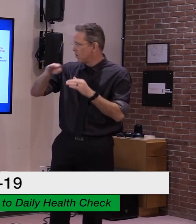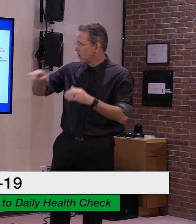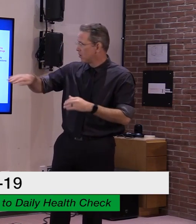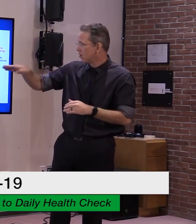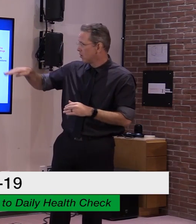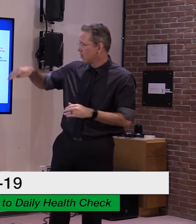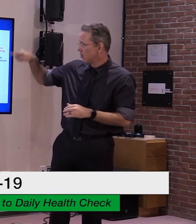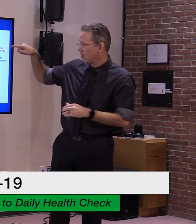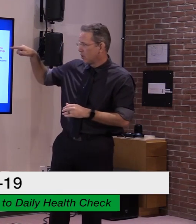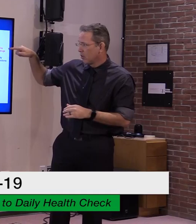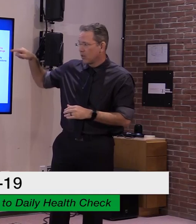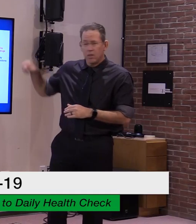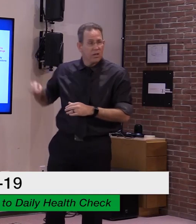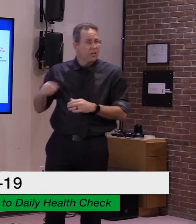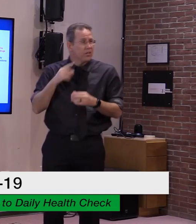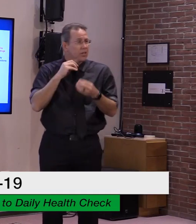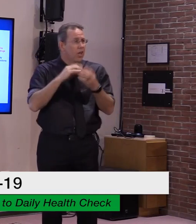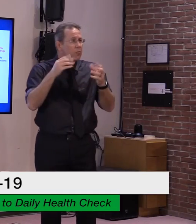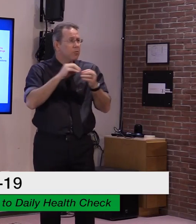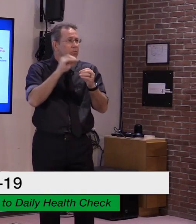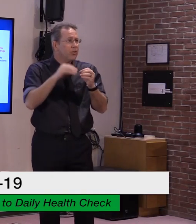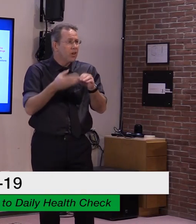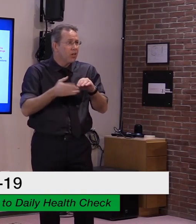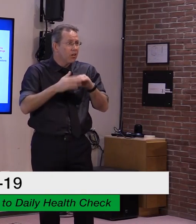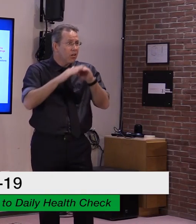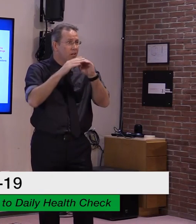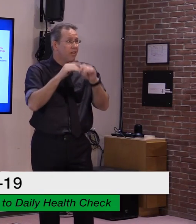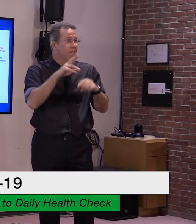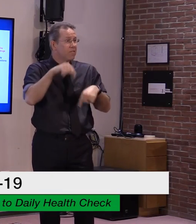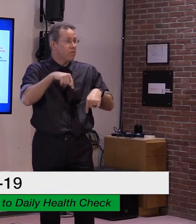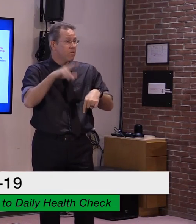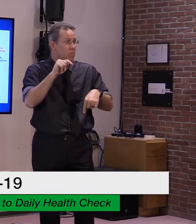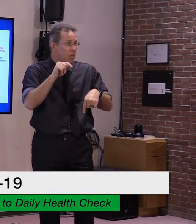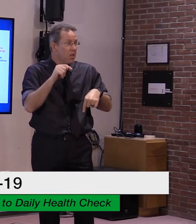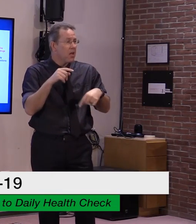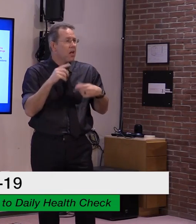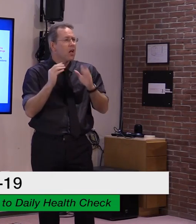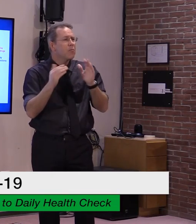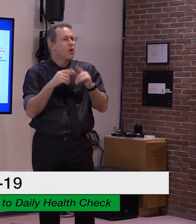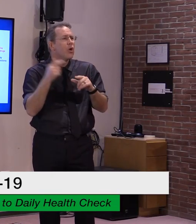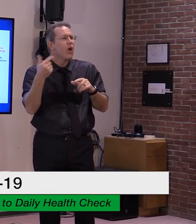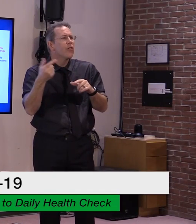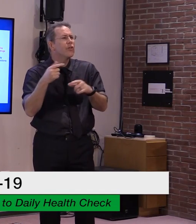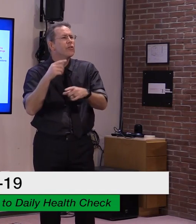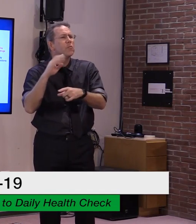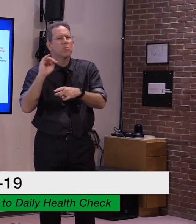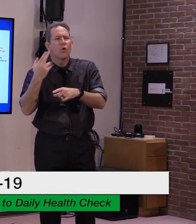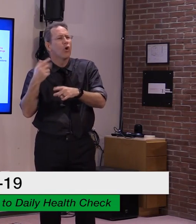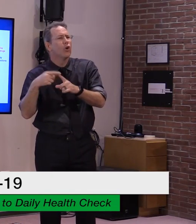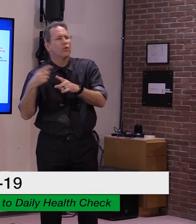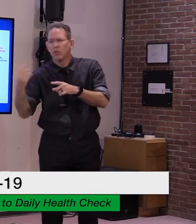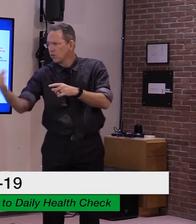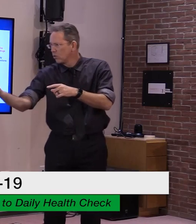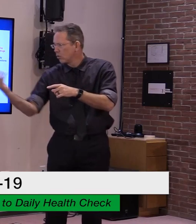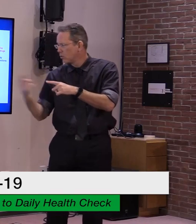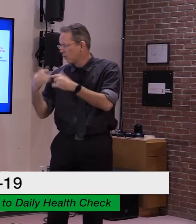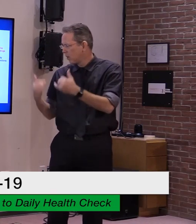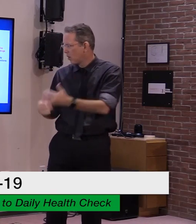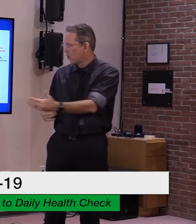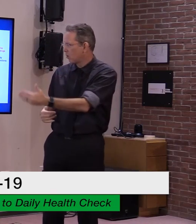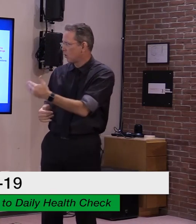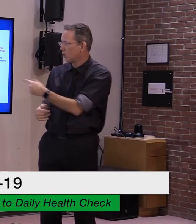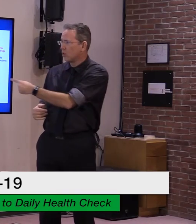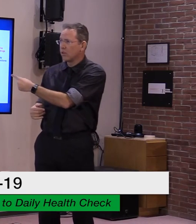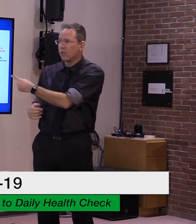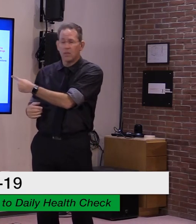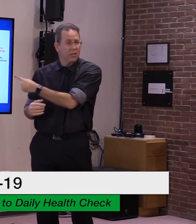november than we did march all the way through july of the pandemic so you get a sense of just how quickly cases